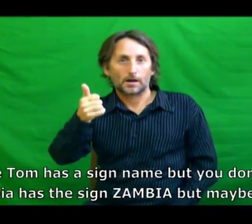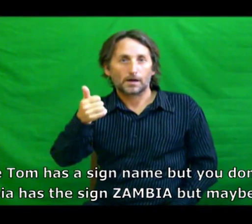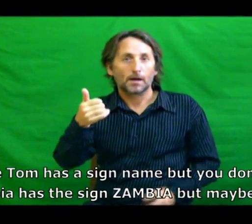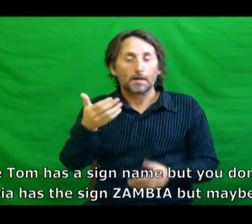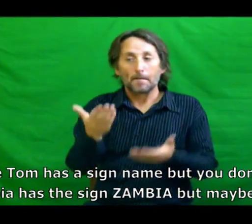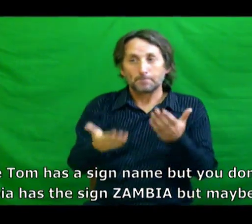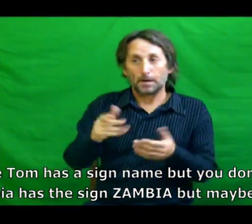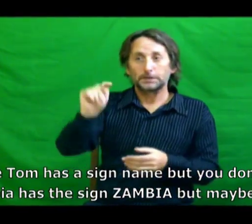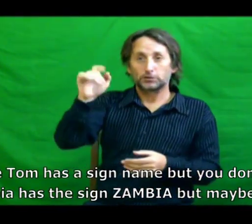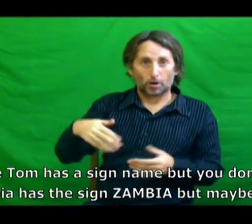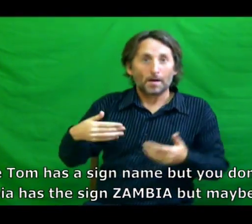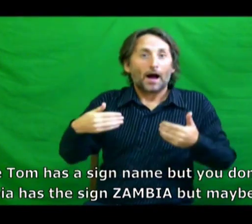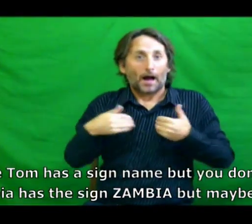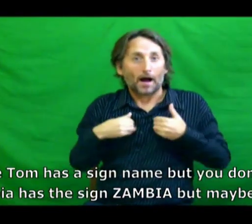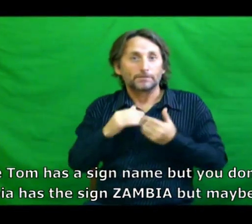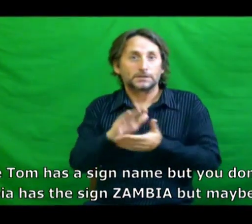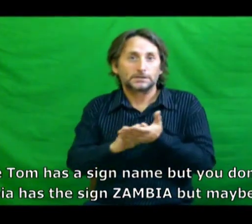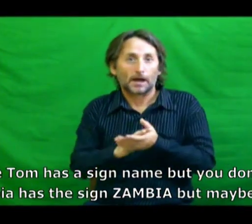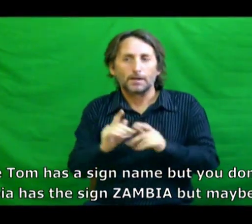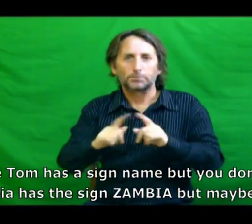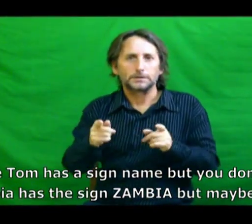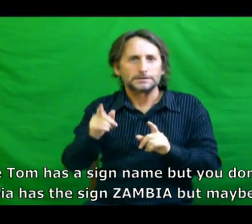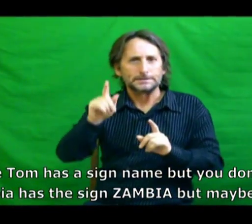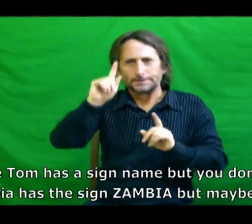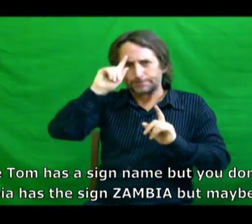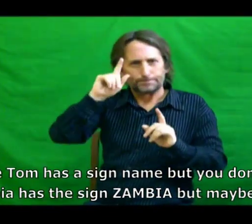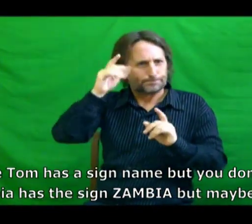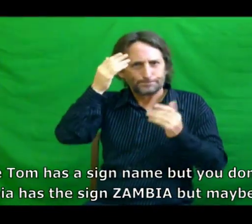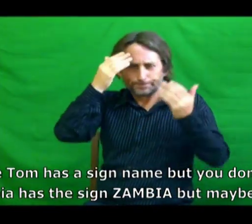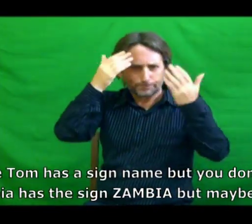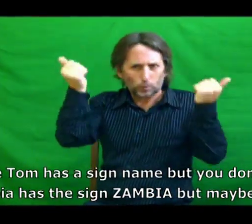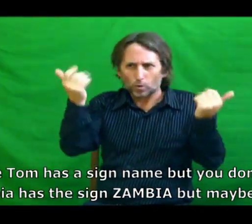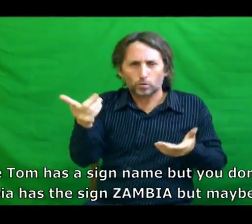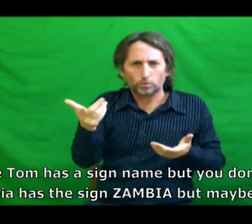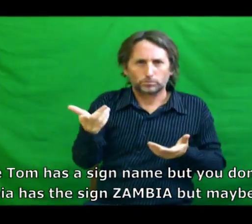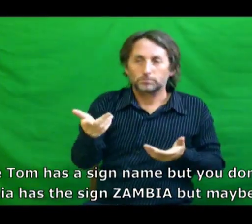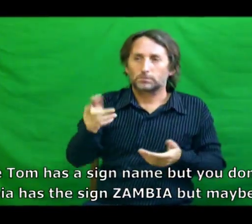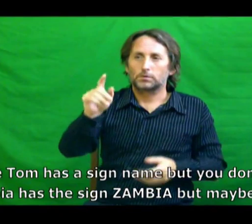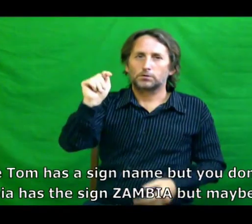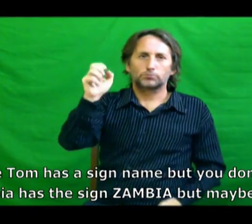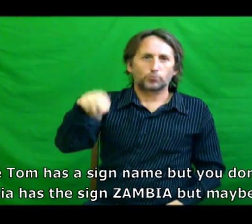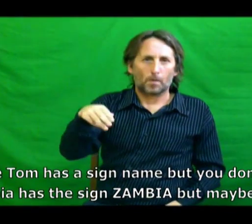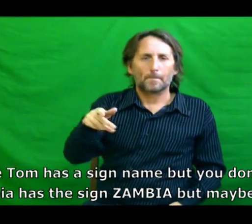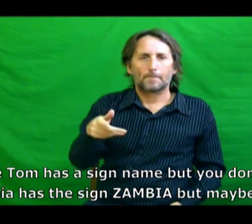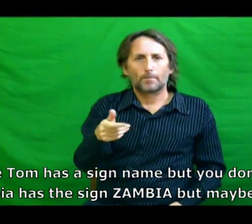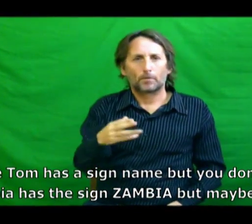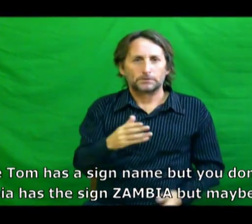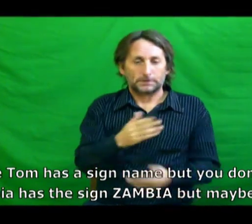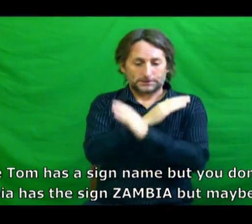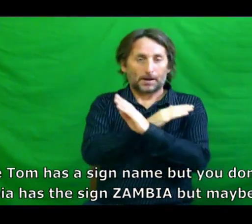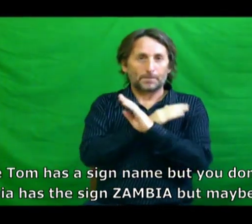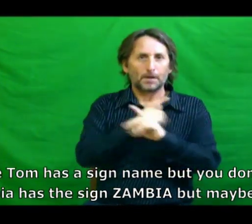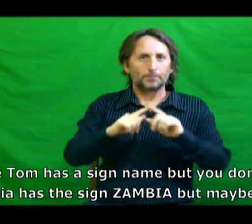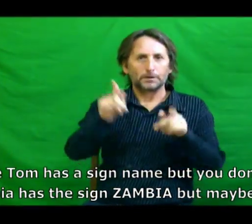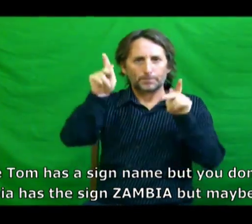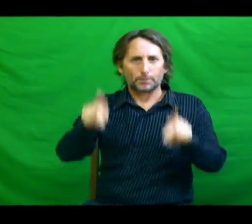Maybe Tom has a sign name, but you don't know it. Zambia has the sign Zambia, but maybe a